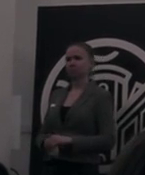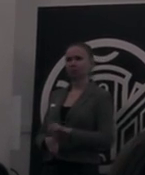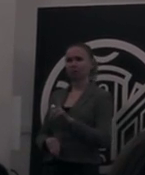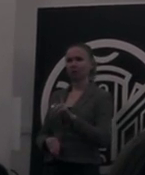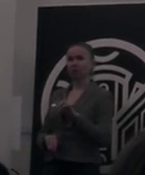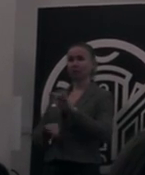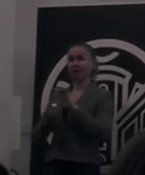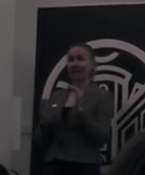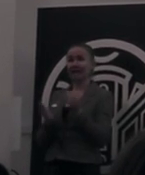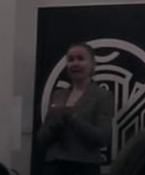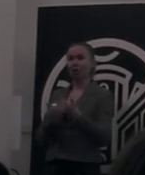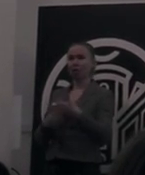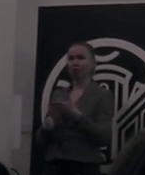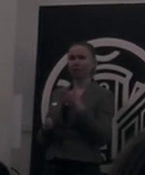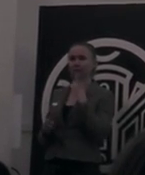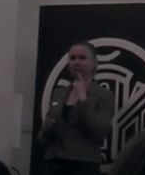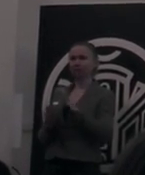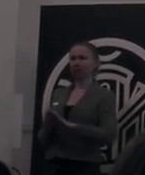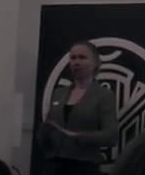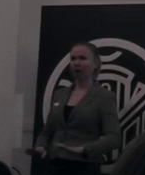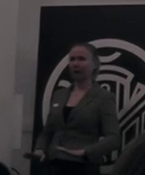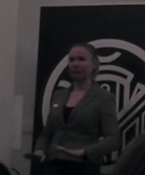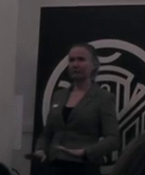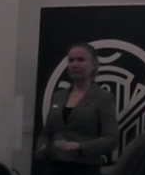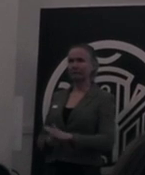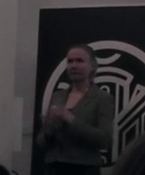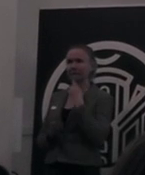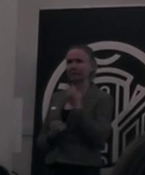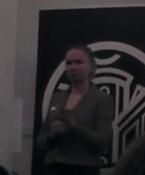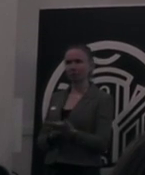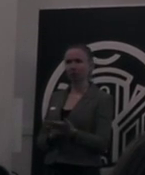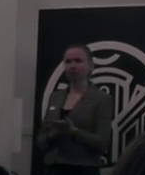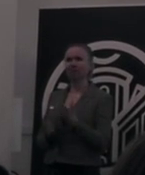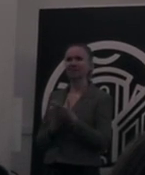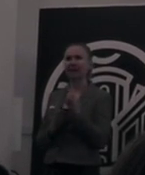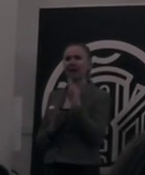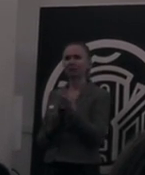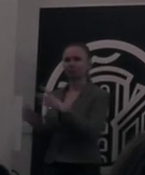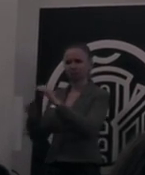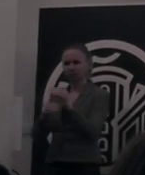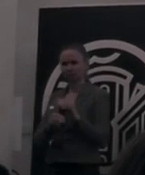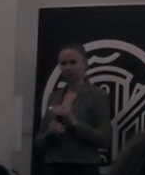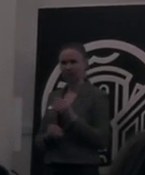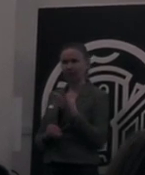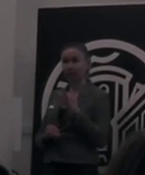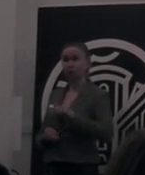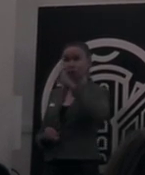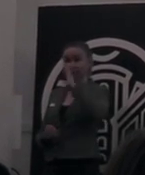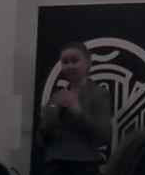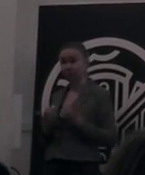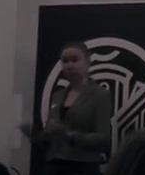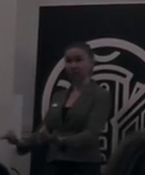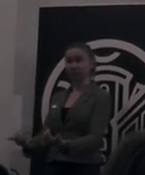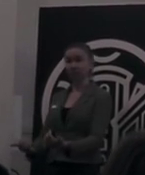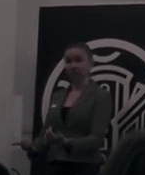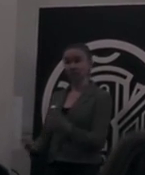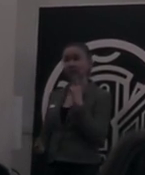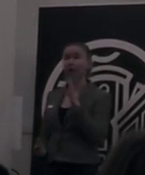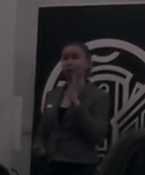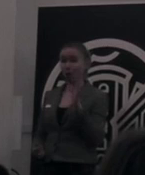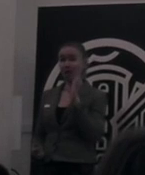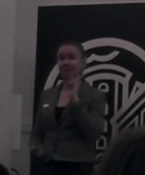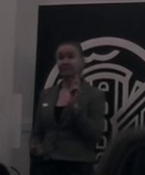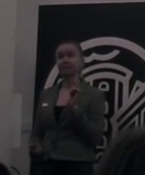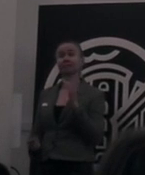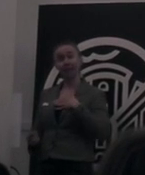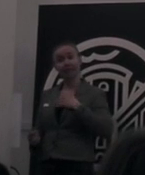pin drop in that room. It was had been a buzz, 3,000 people. And she said, look, if you've come here, let me